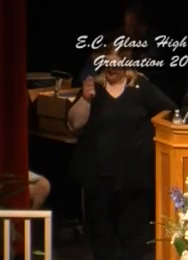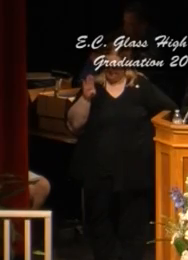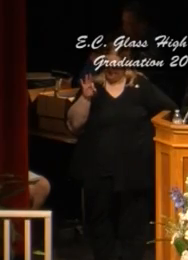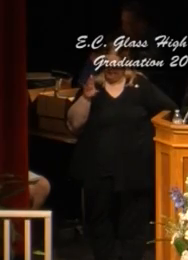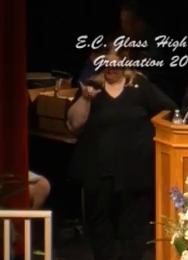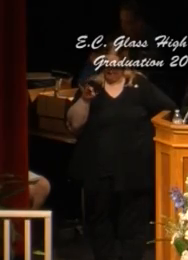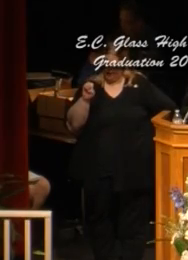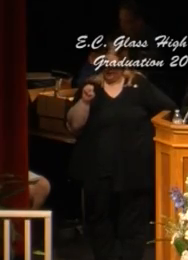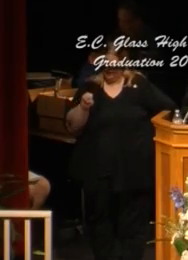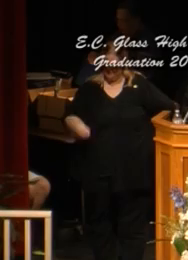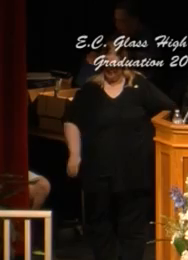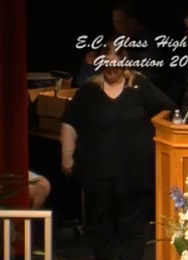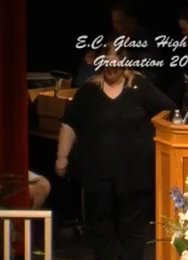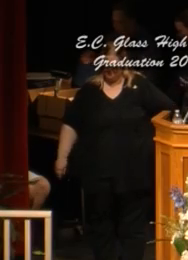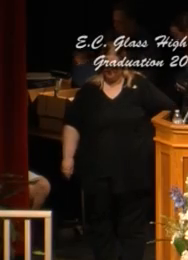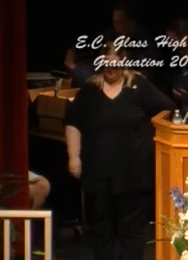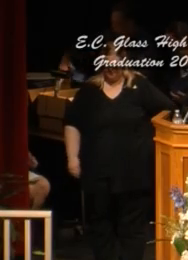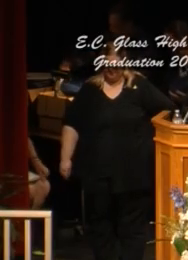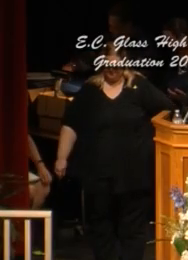Jacob Matthew Fry,